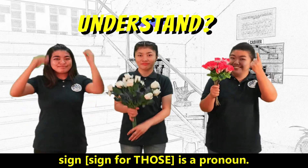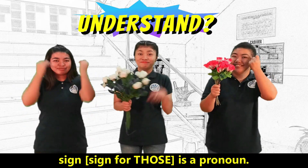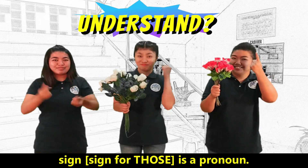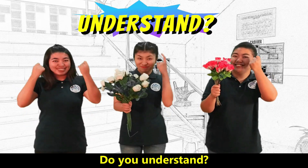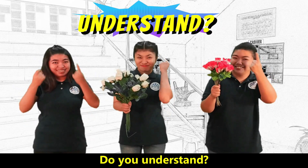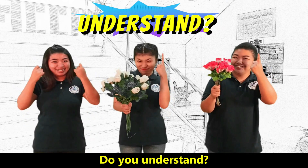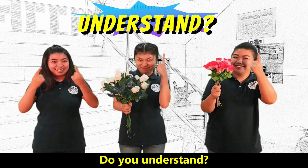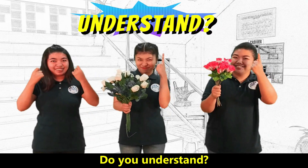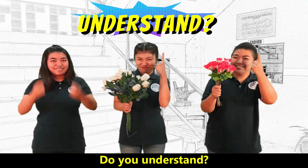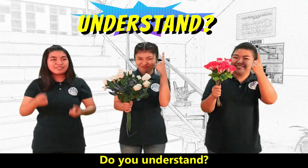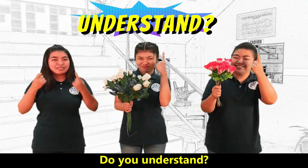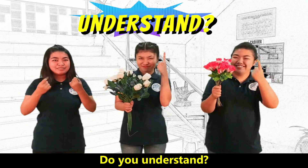Do you understand?